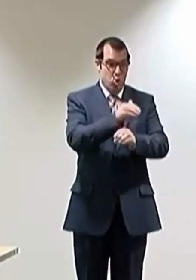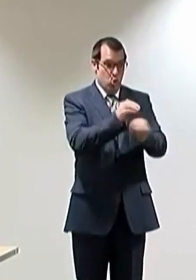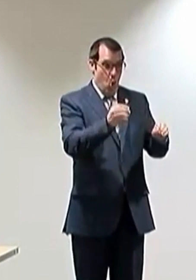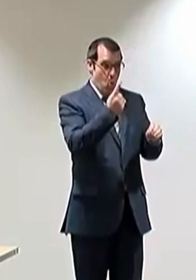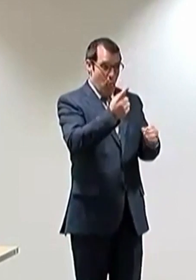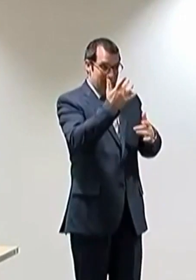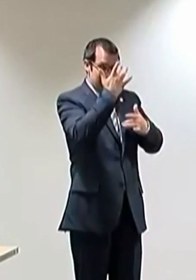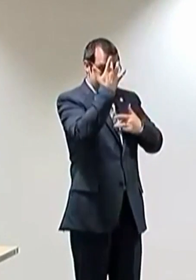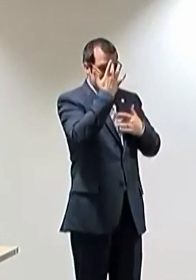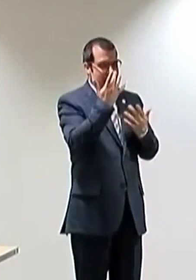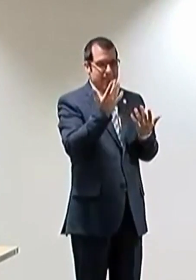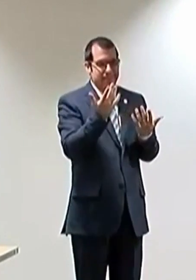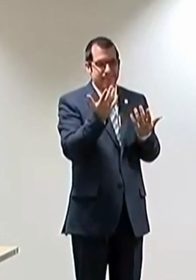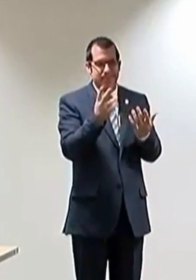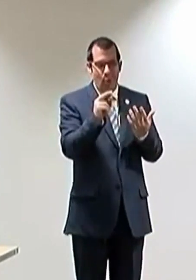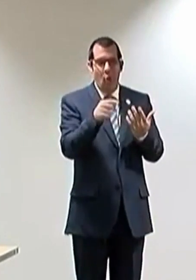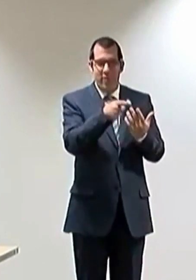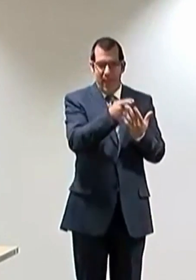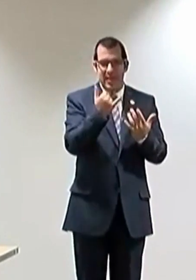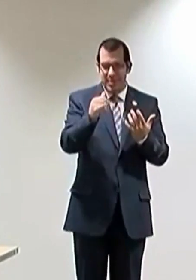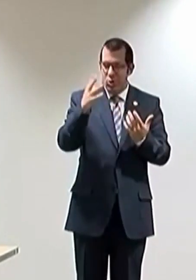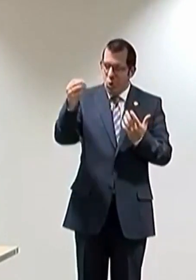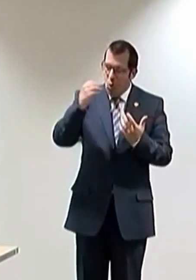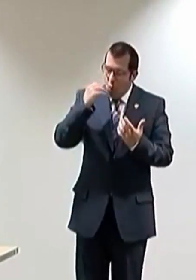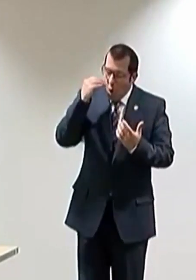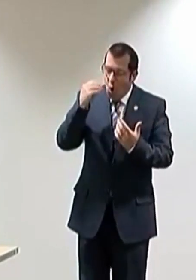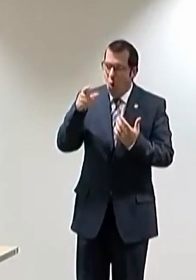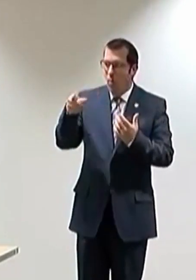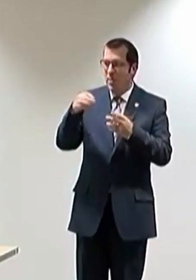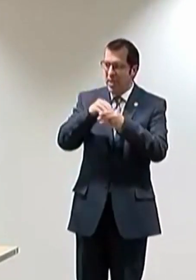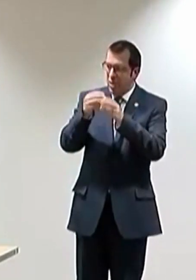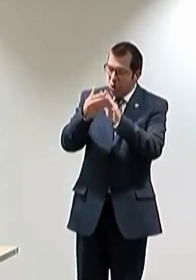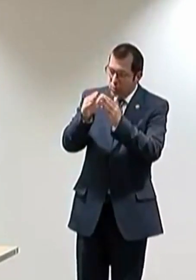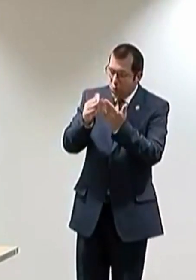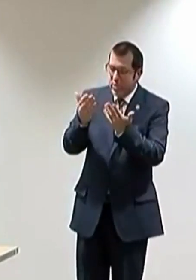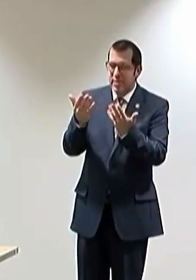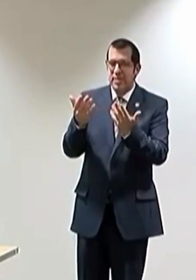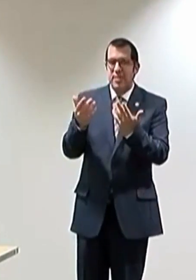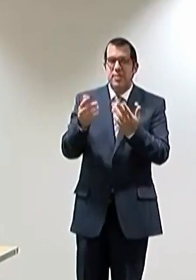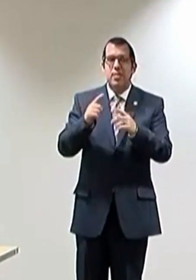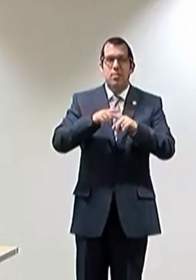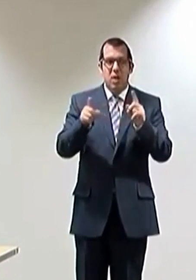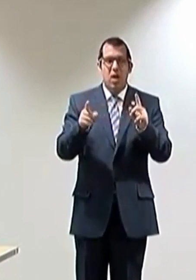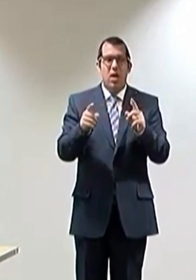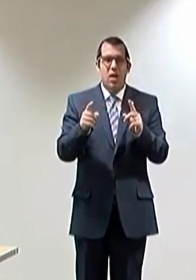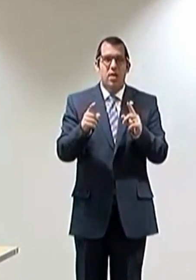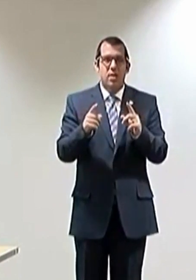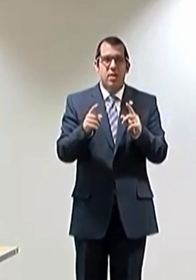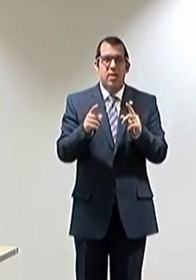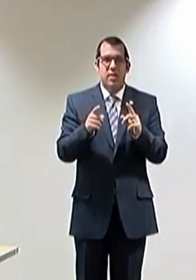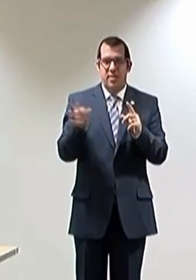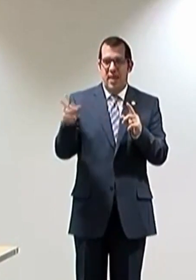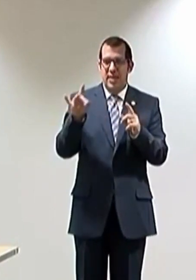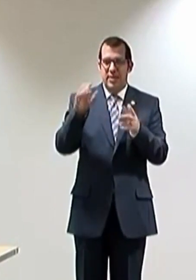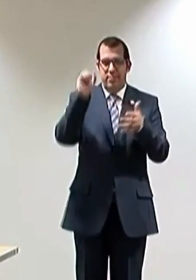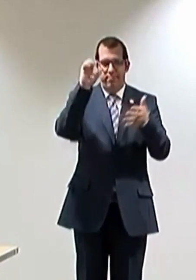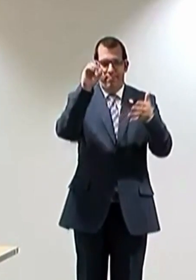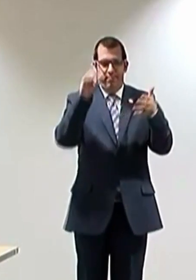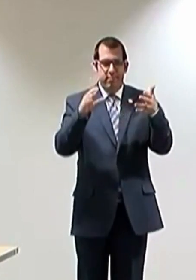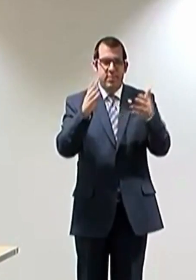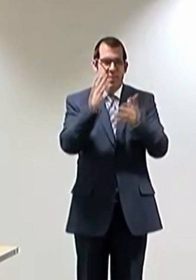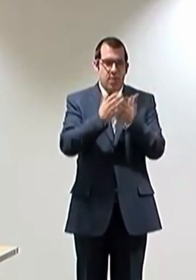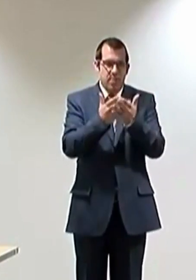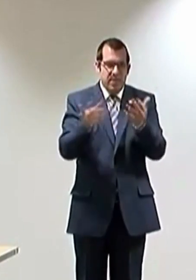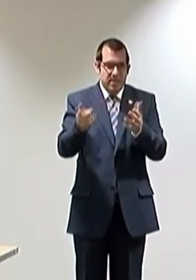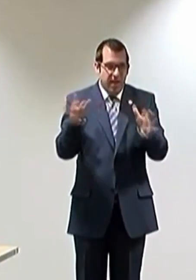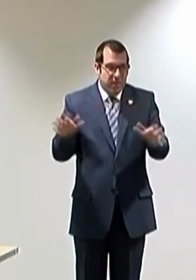infected, because they still go home and they're in the communities as well. But they've listed a number of things that they've done